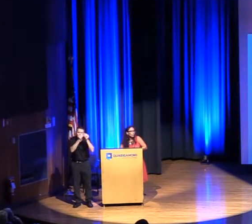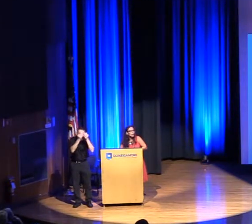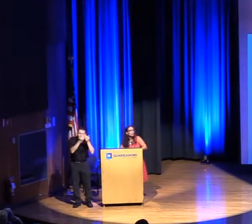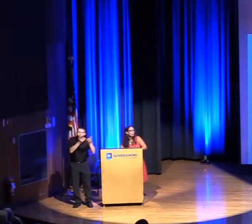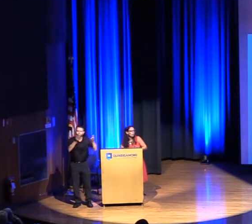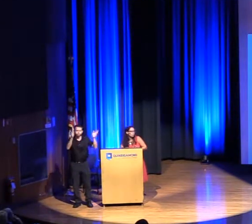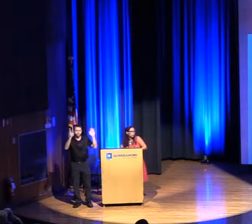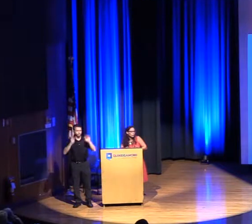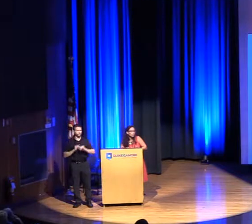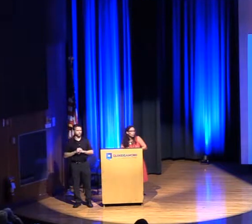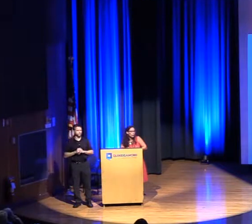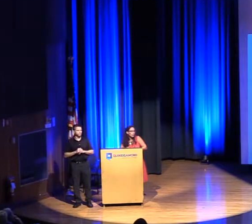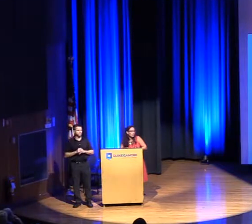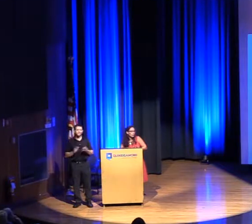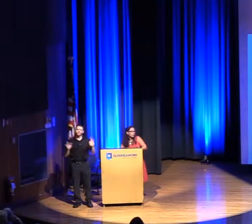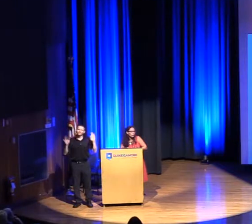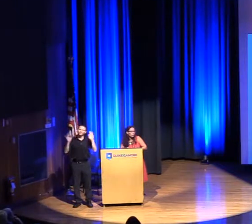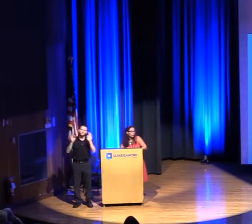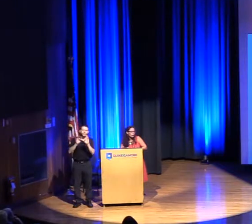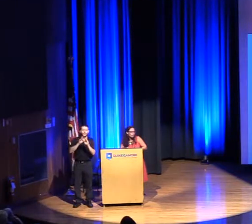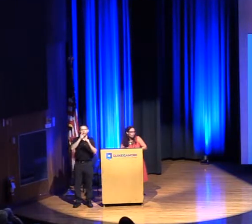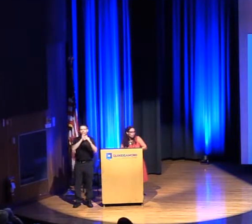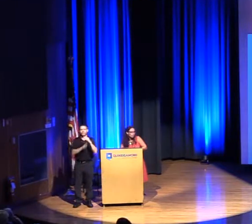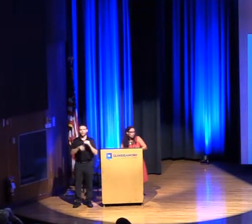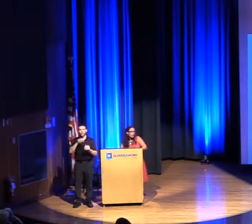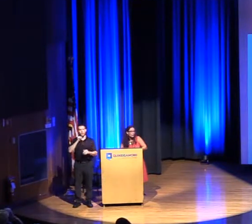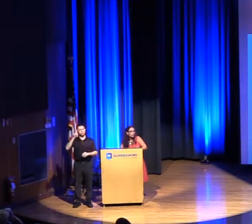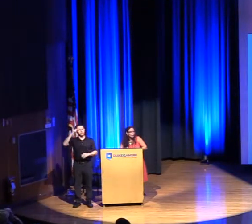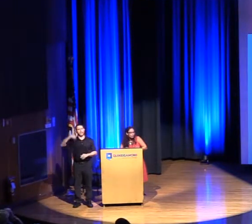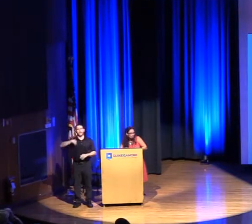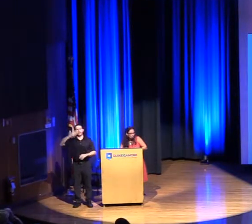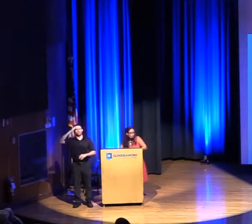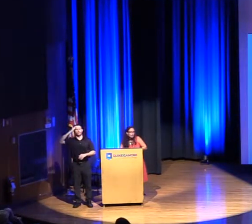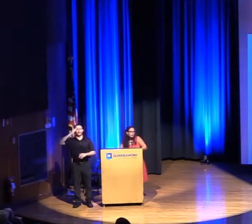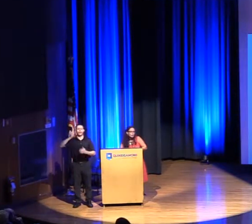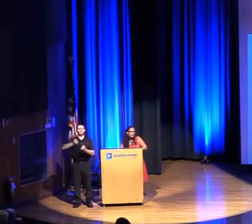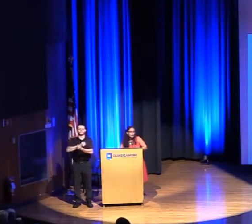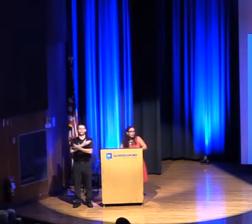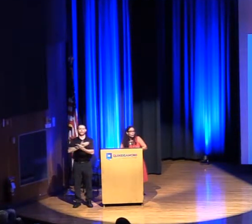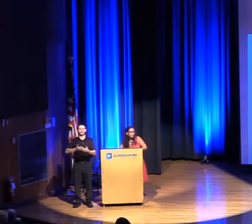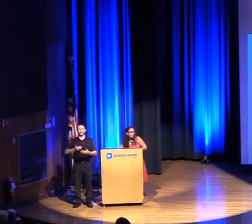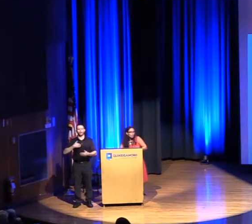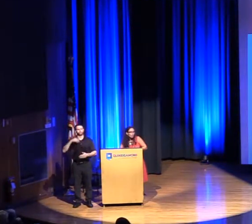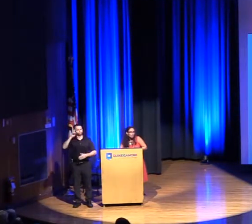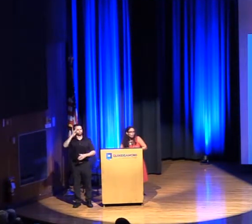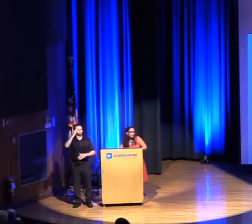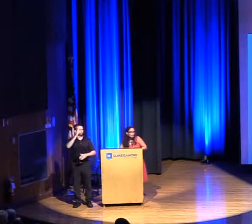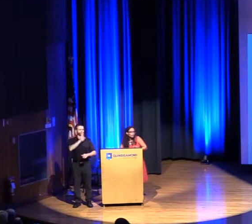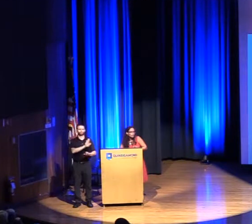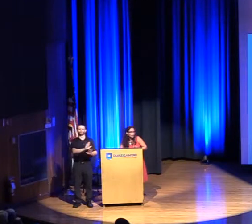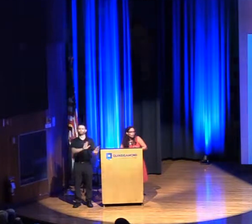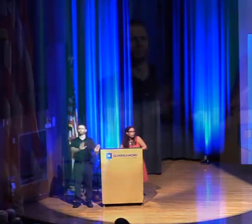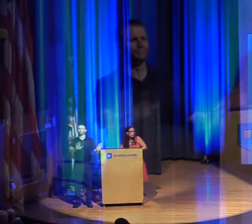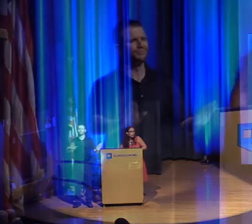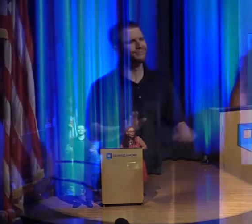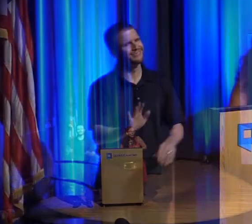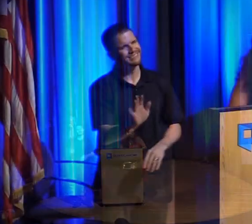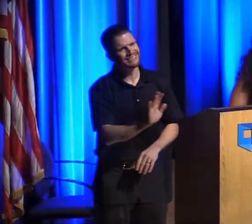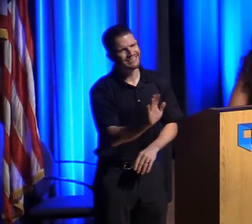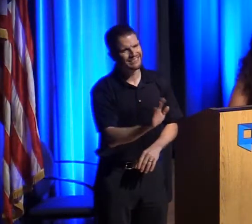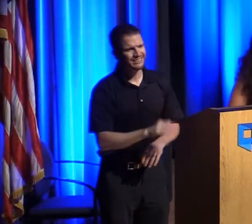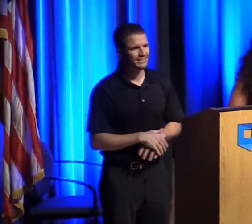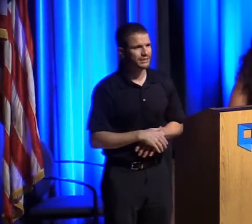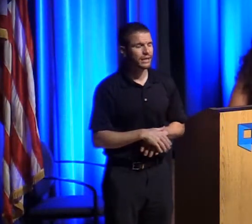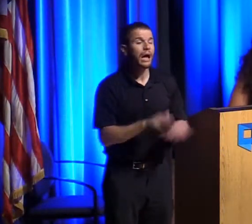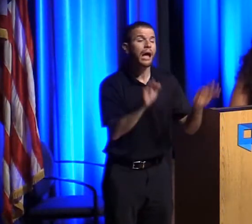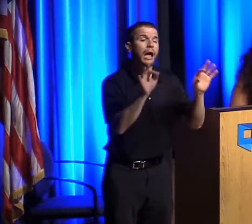from a humble viewpoint, I think, is extraordinarily important. Now, that said, if you face what is